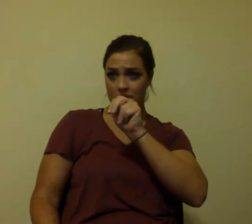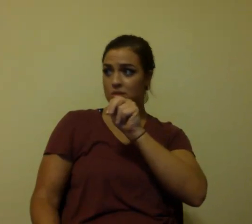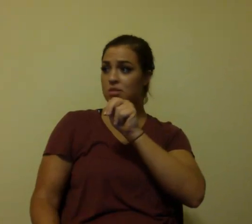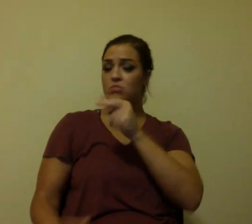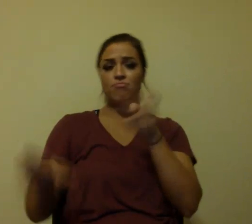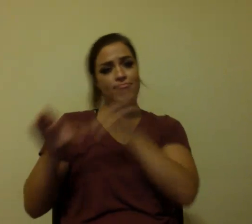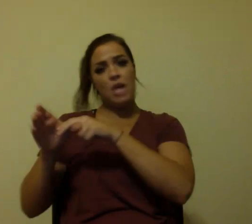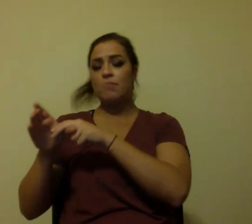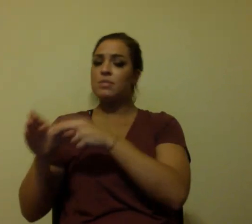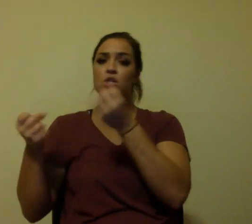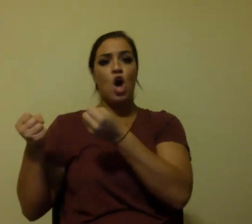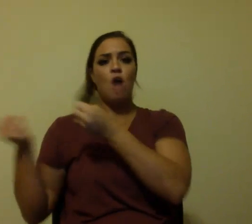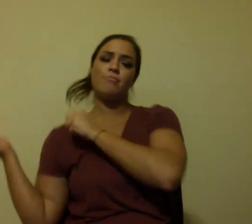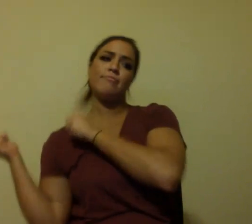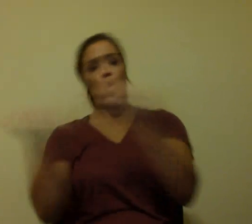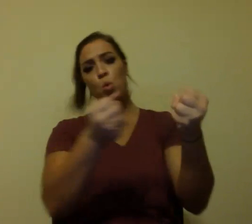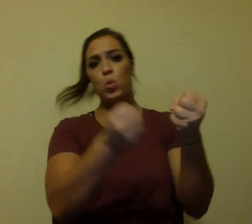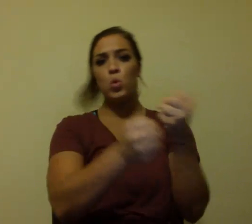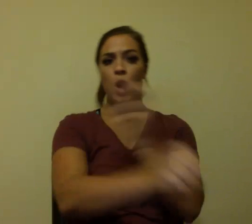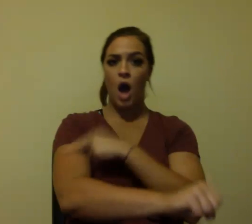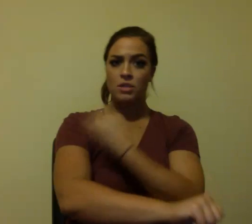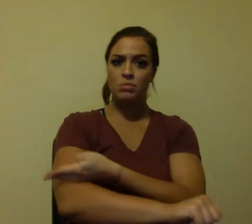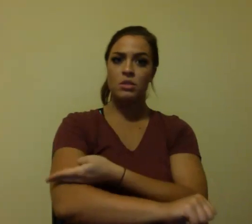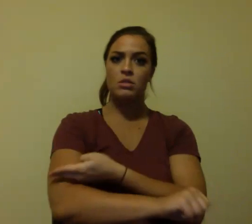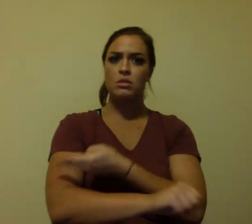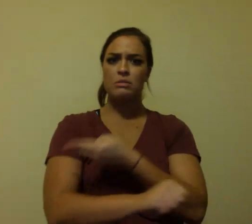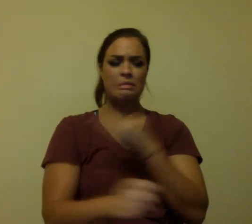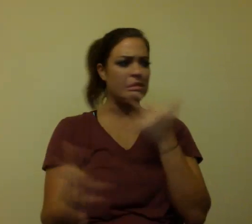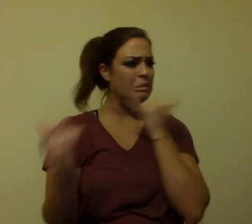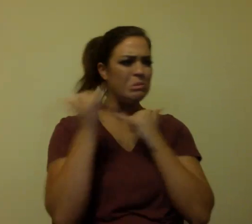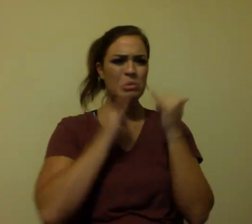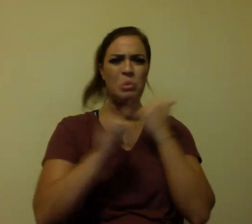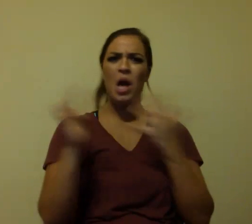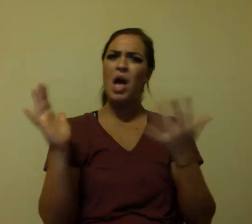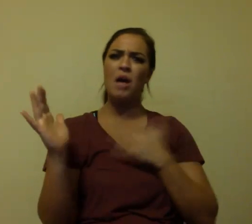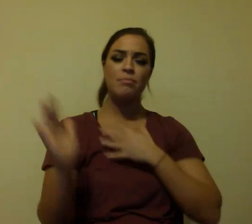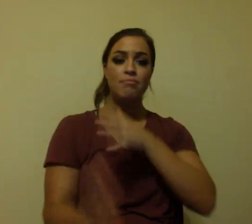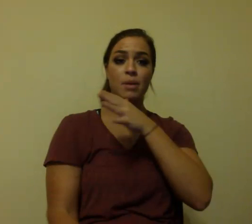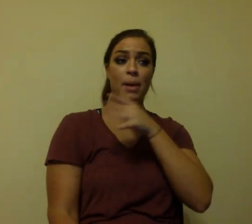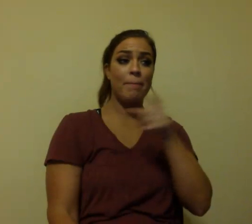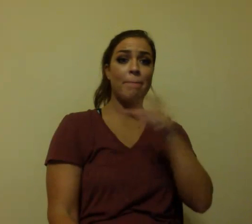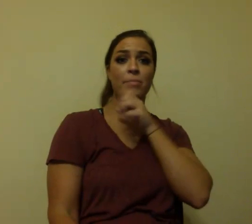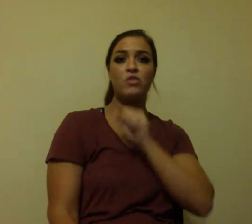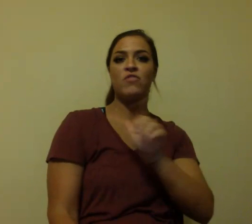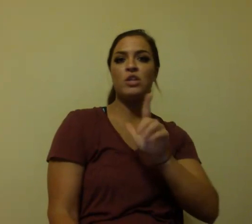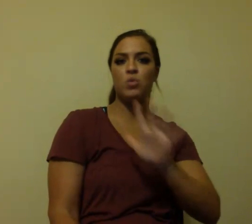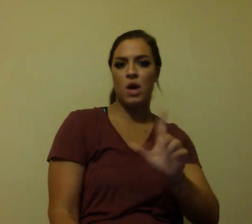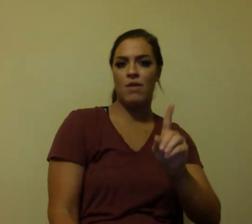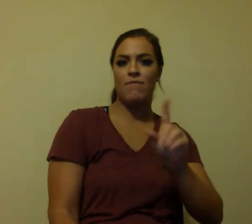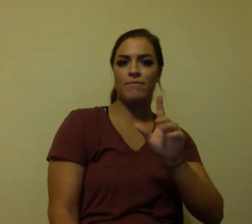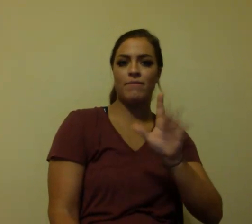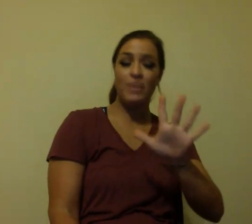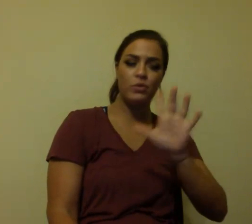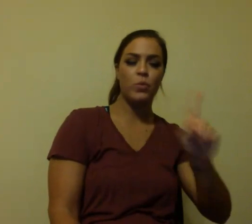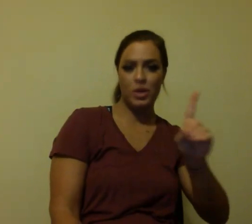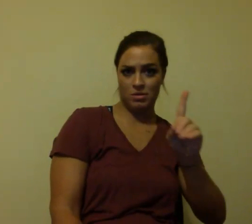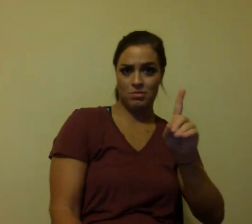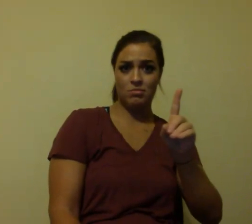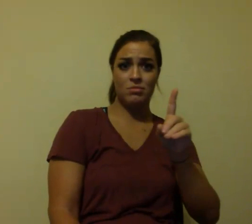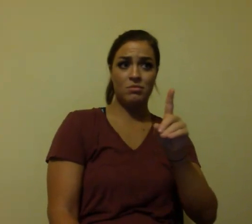hospital. We couldn't imagine what could be wrong. My mother was only 51, She didn't have any history of any kind of health